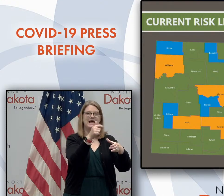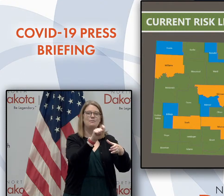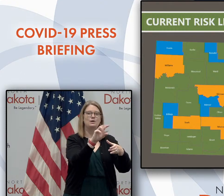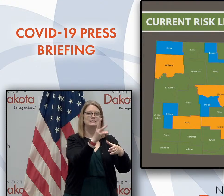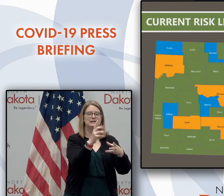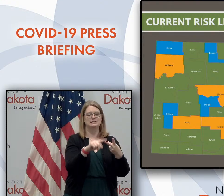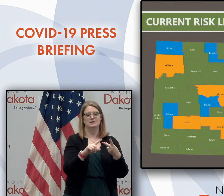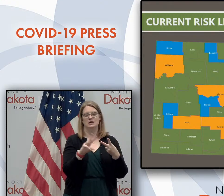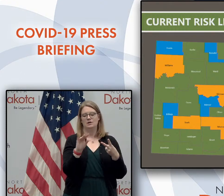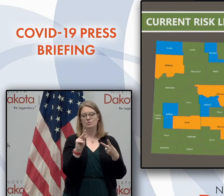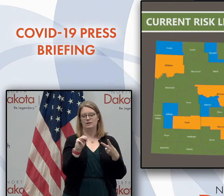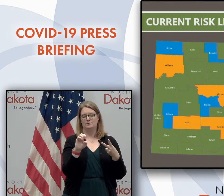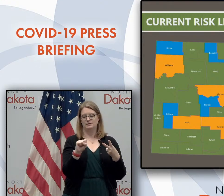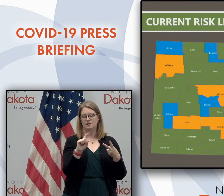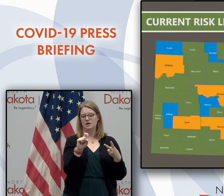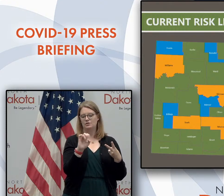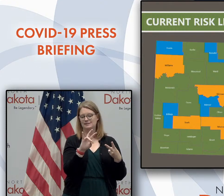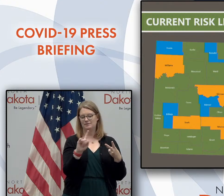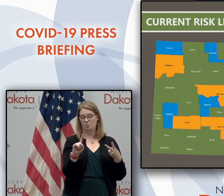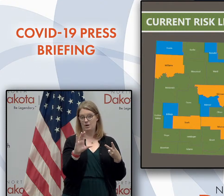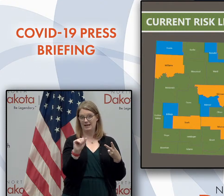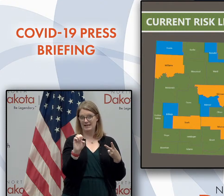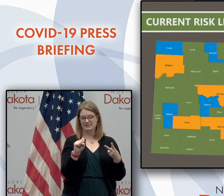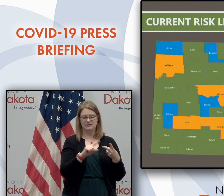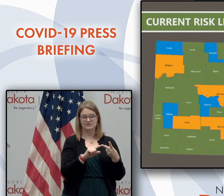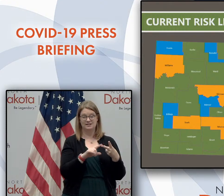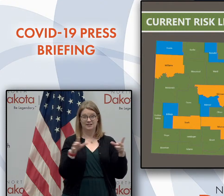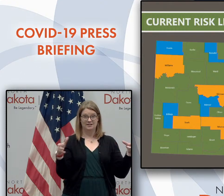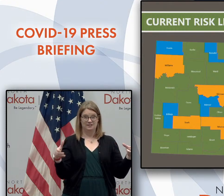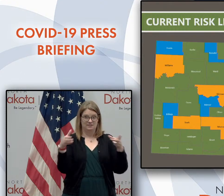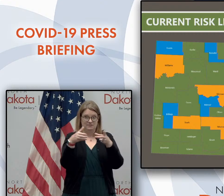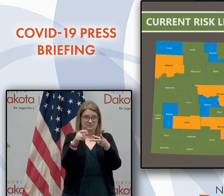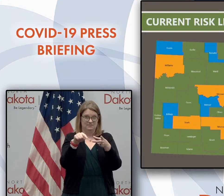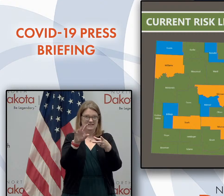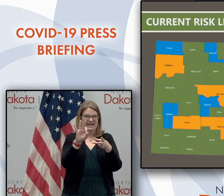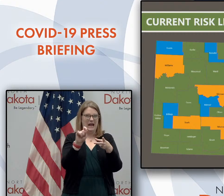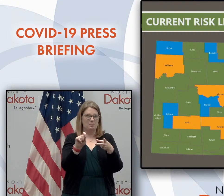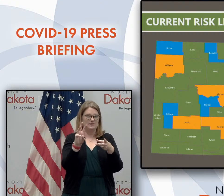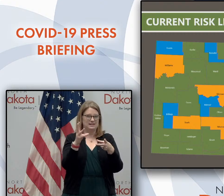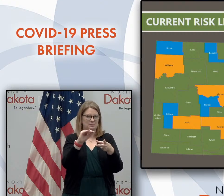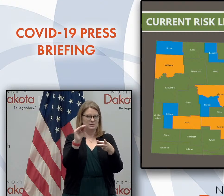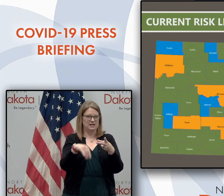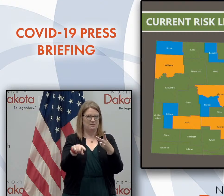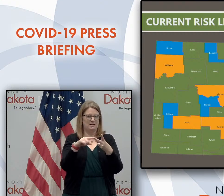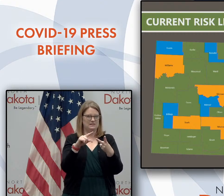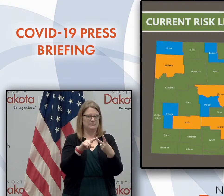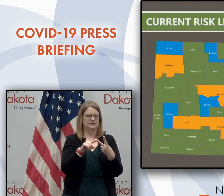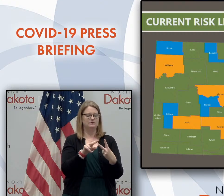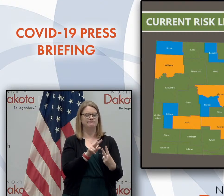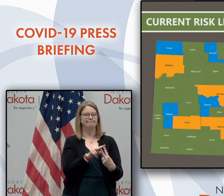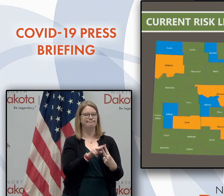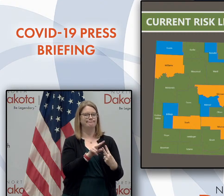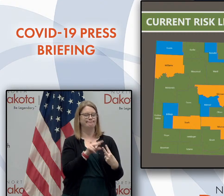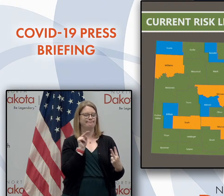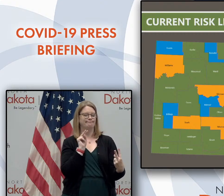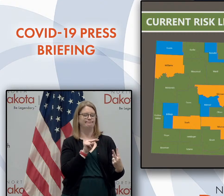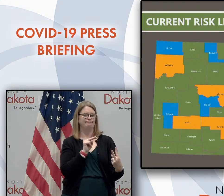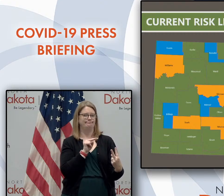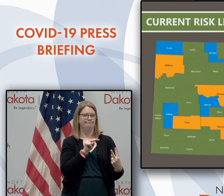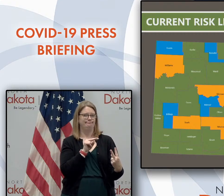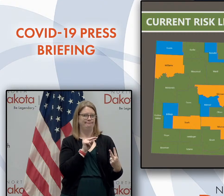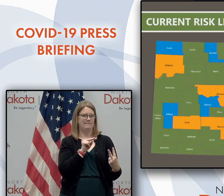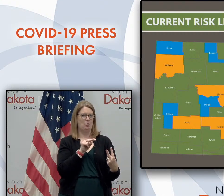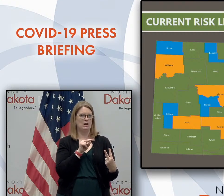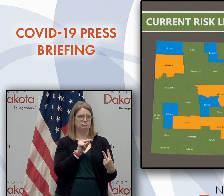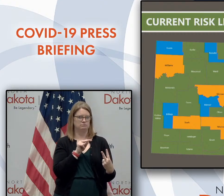and Williams County with 171 cases and 9.6%. Again, areas where we're saying we want to keep an